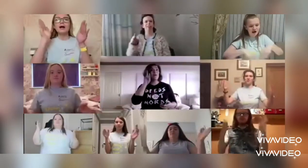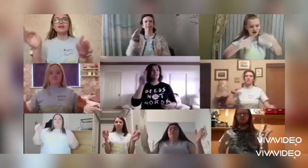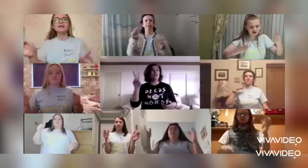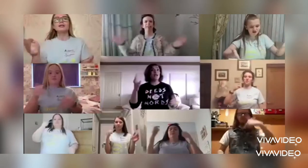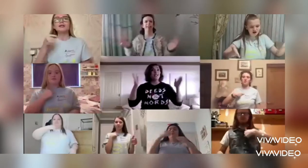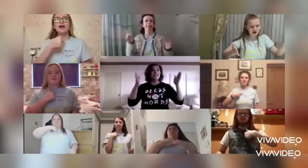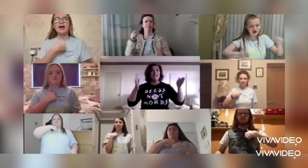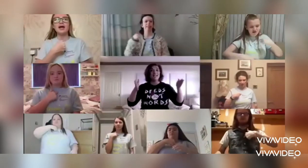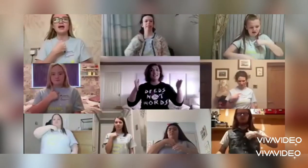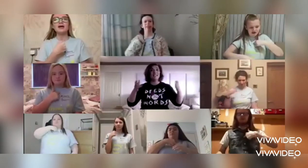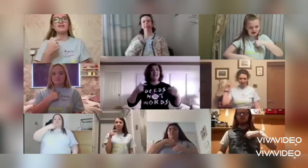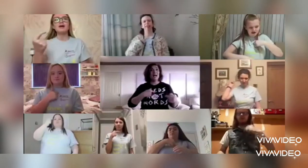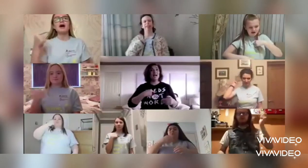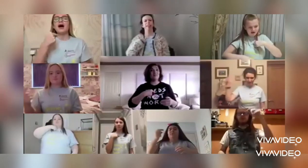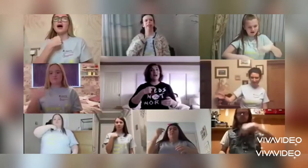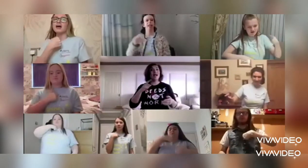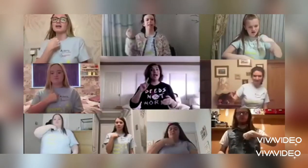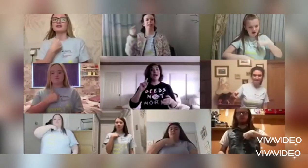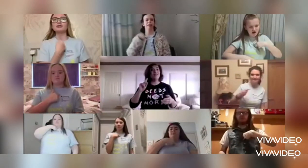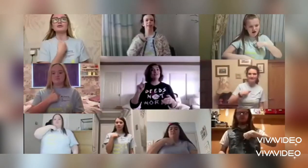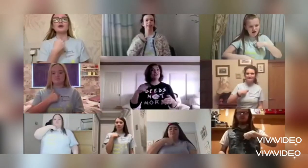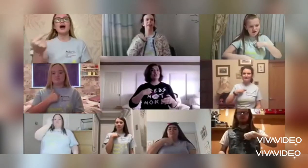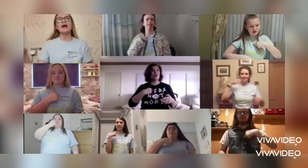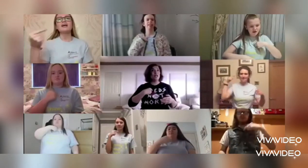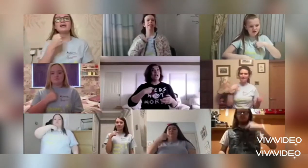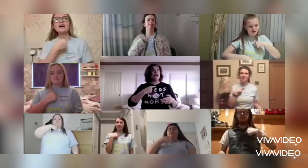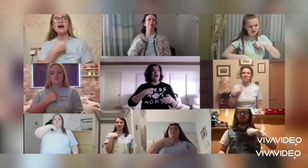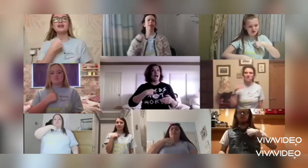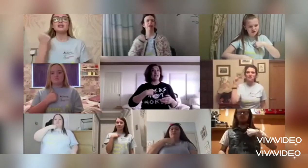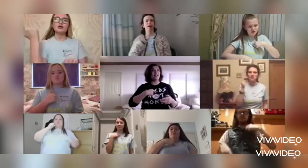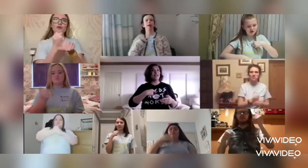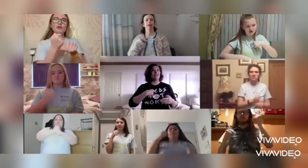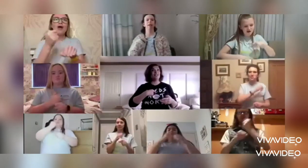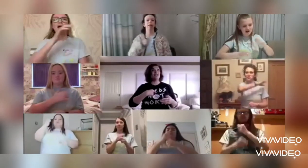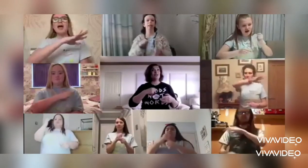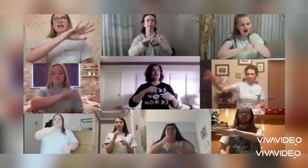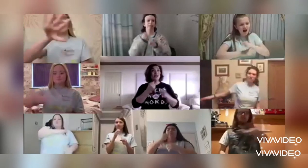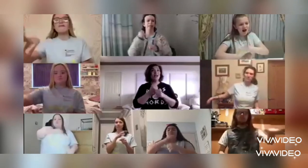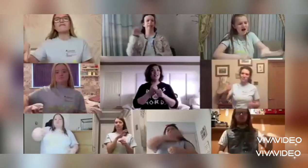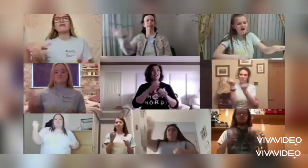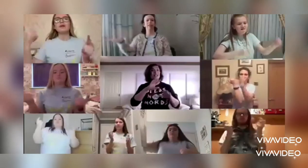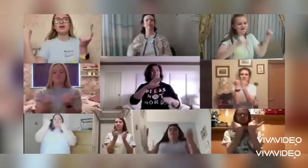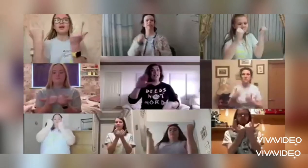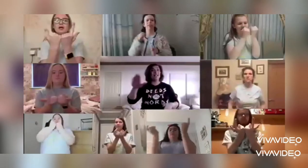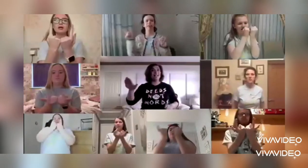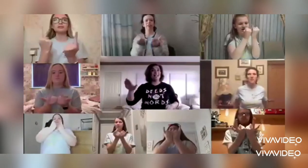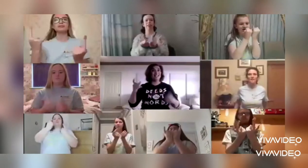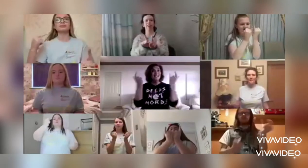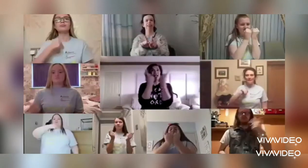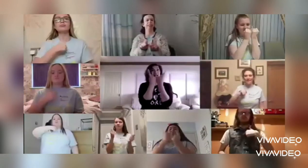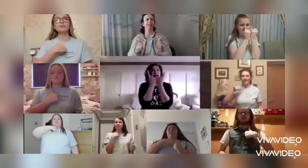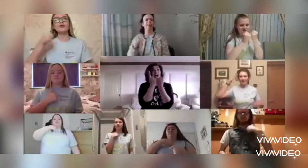how much I gain. If I have to, I can do